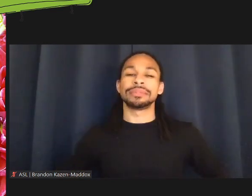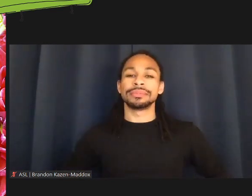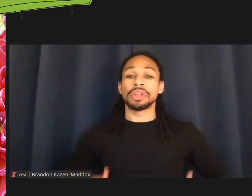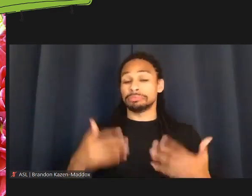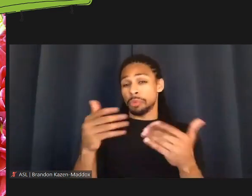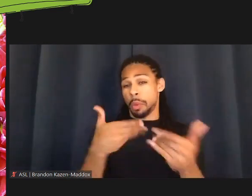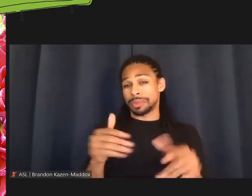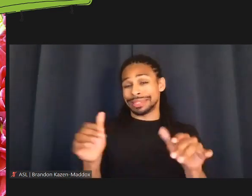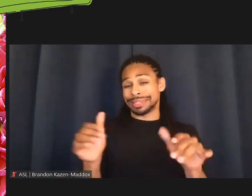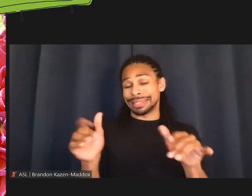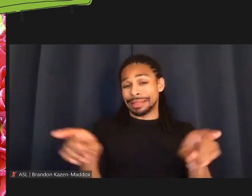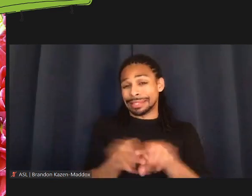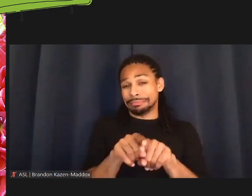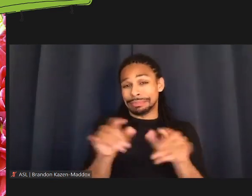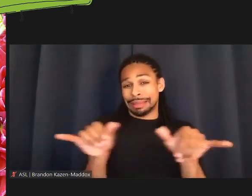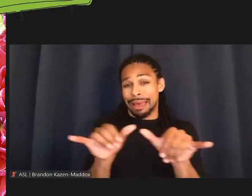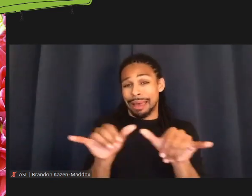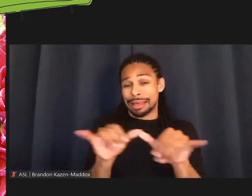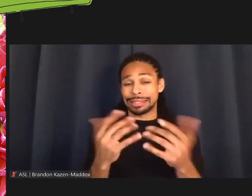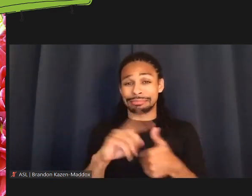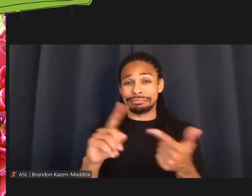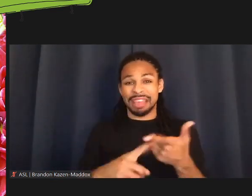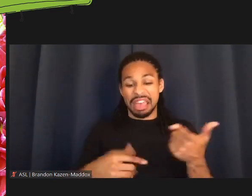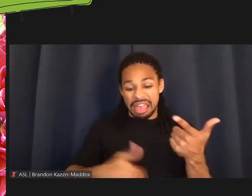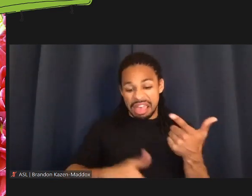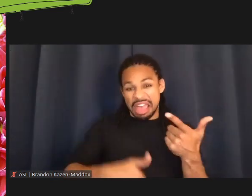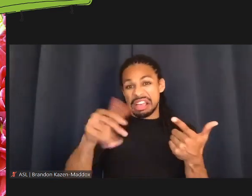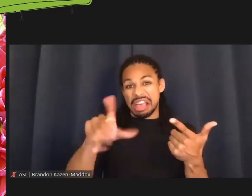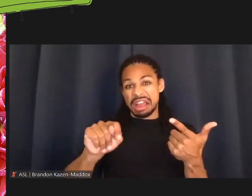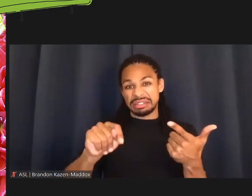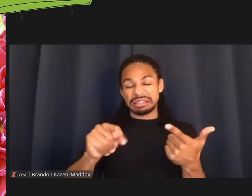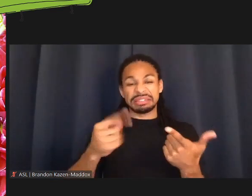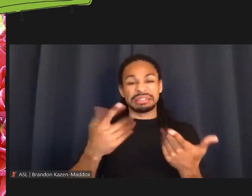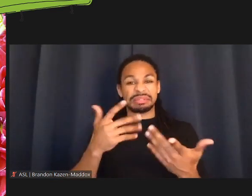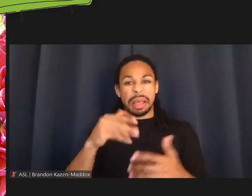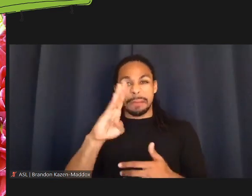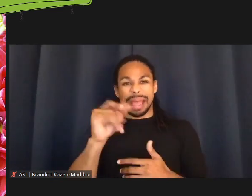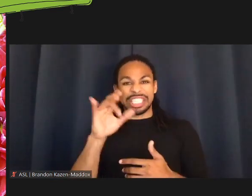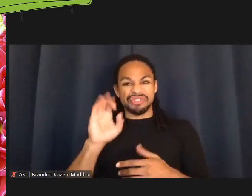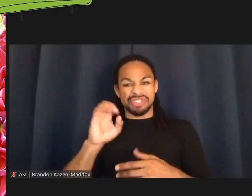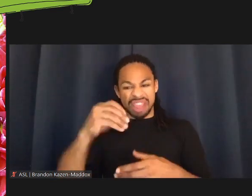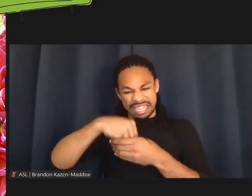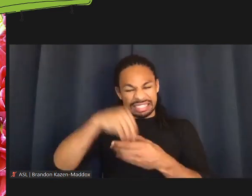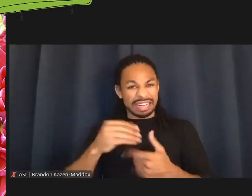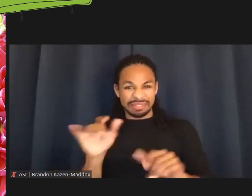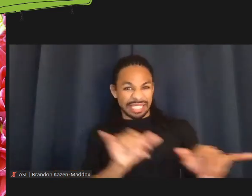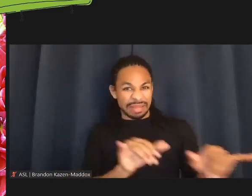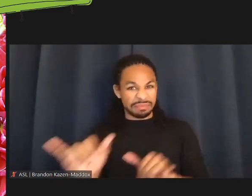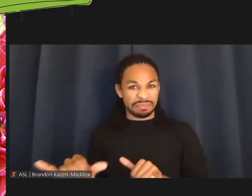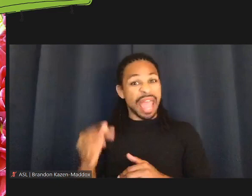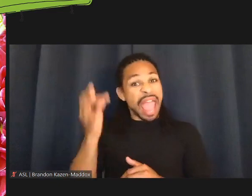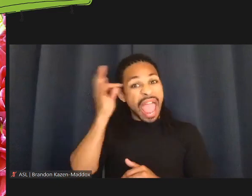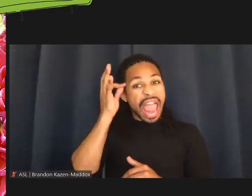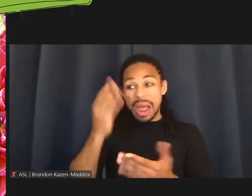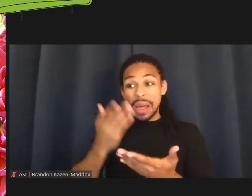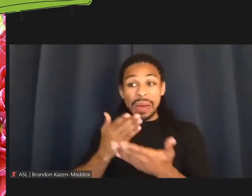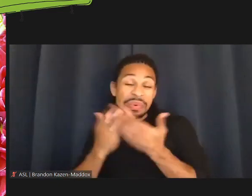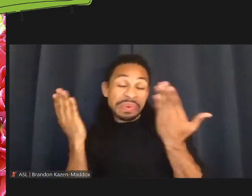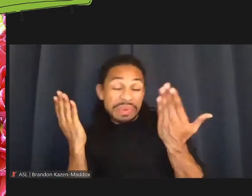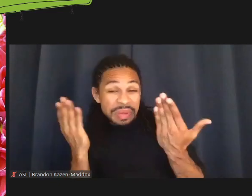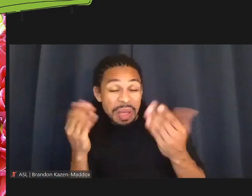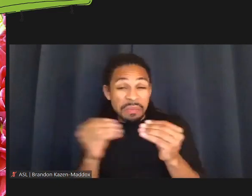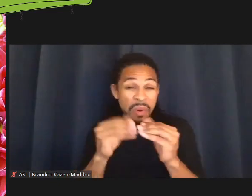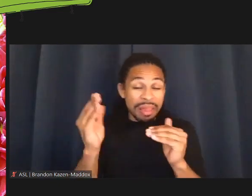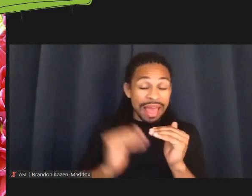same gut bacteria, relatively hairless. People of the book have their reservations. Pigs